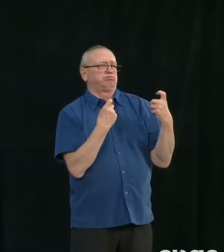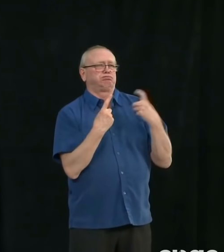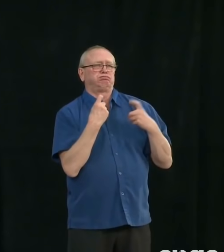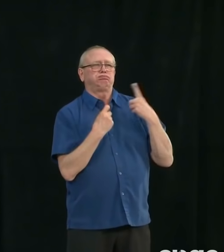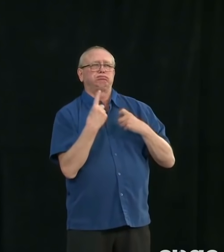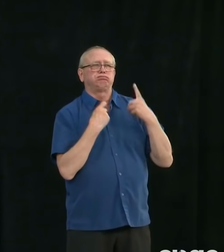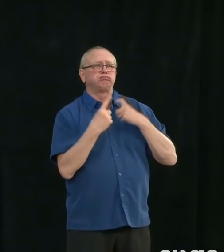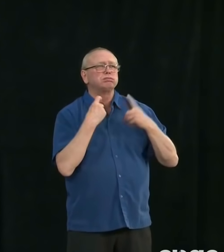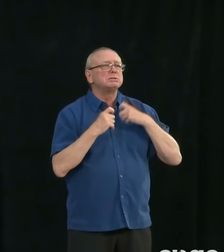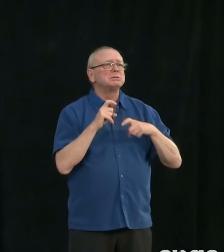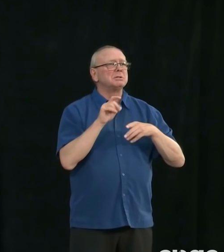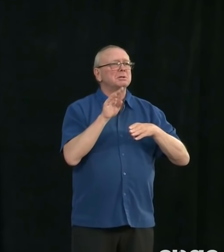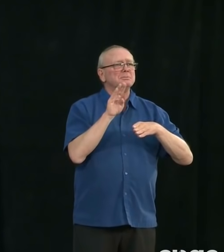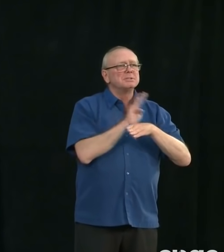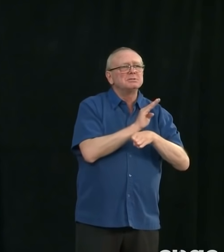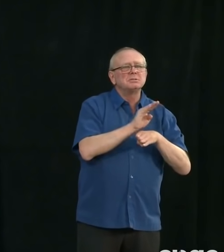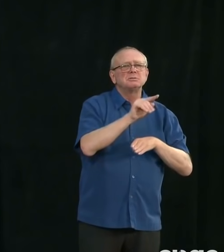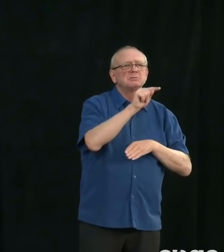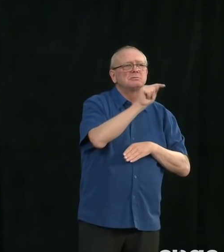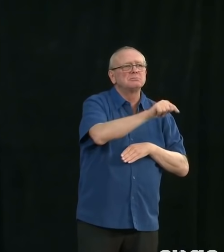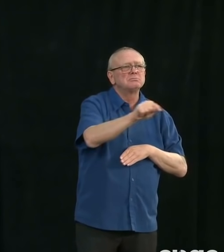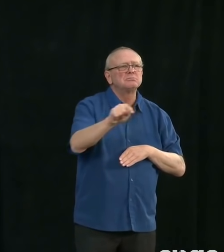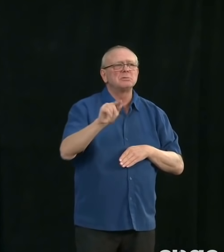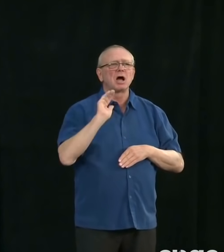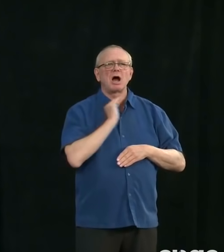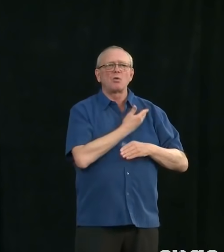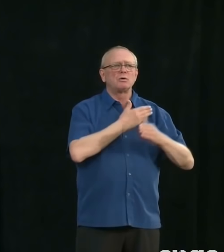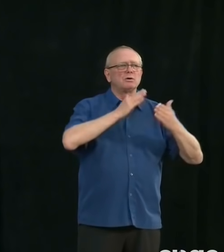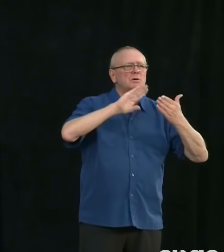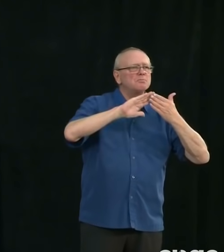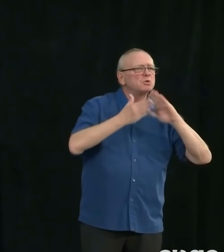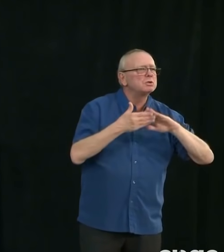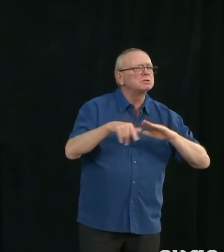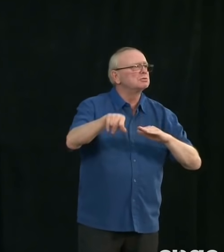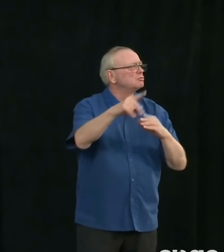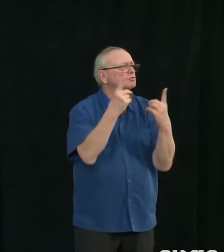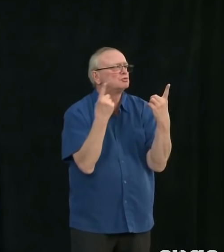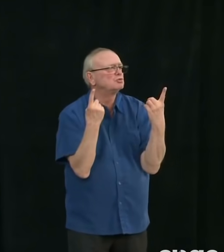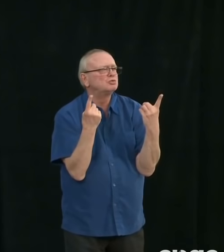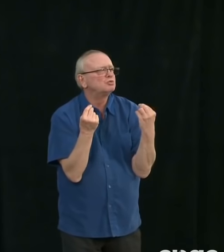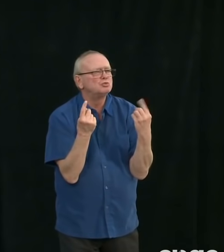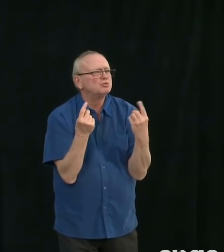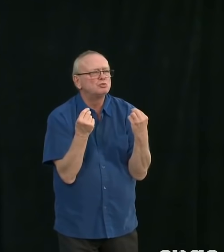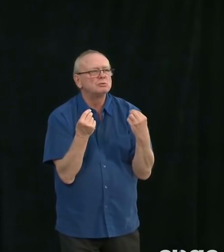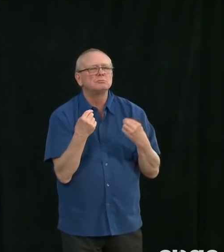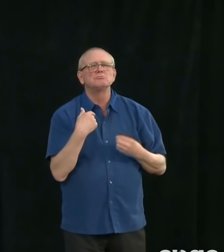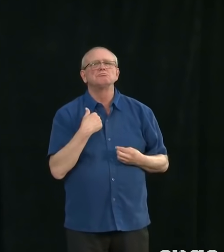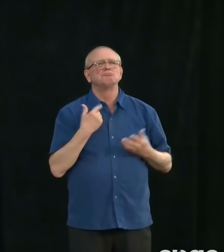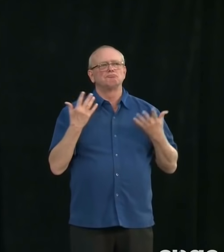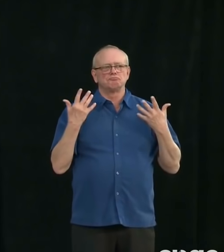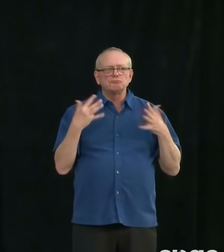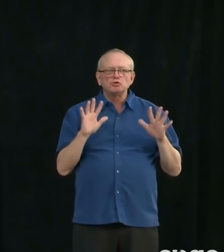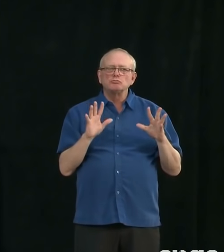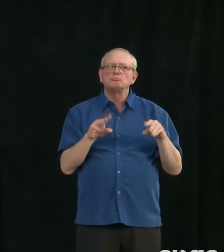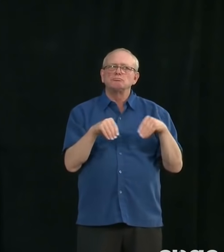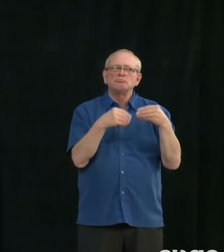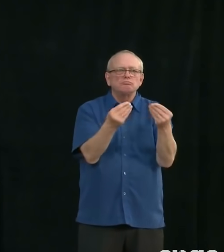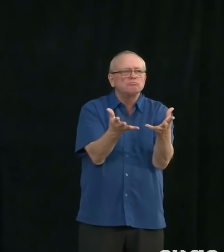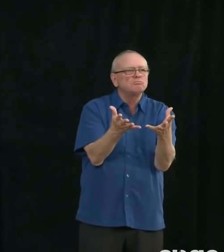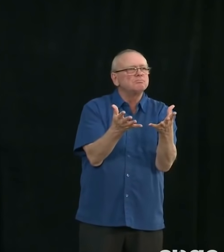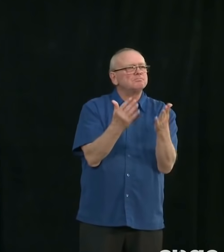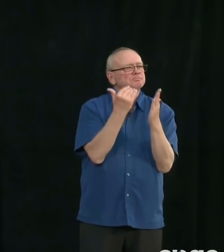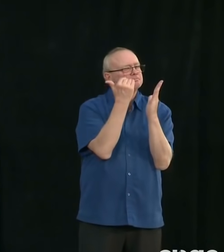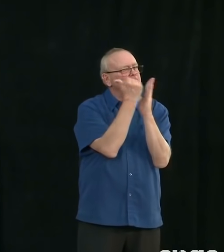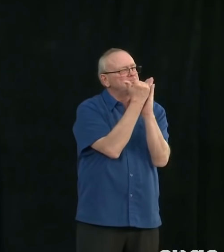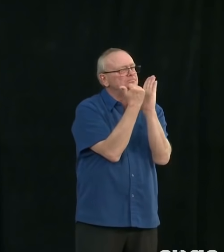So as Dr. Hinshaw said, we provided guidelines in our relaunch strategy, guidelines for our